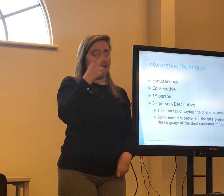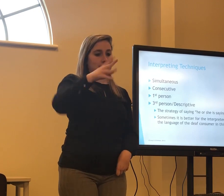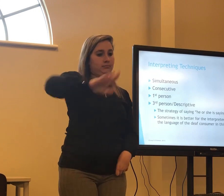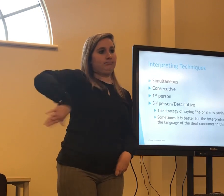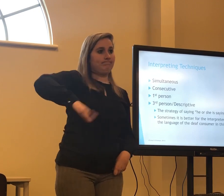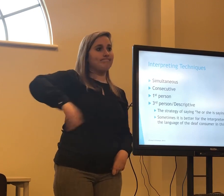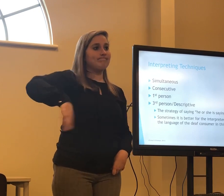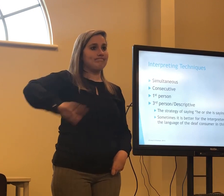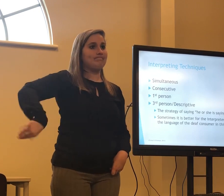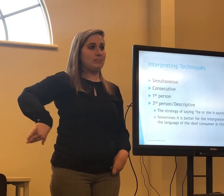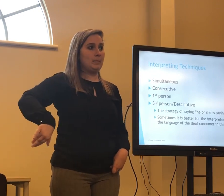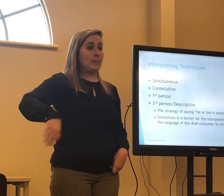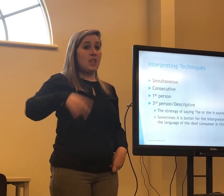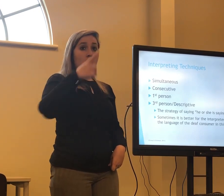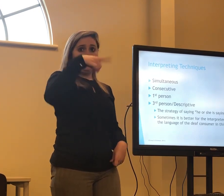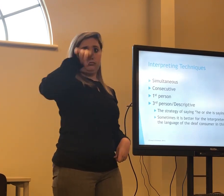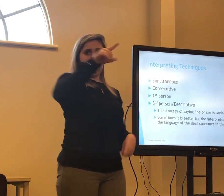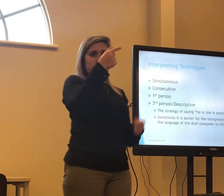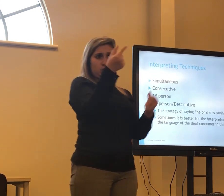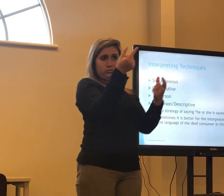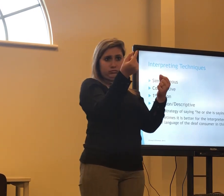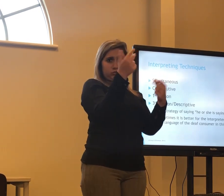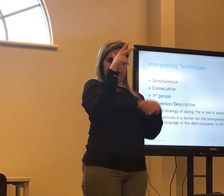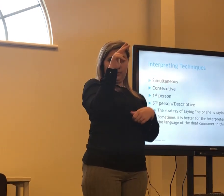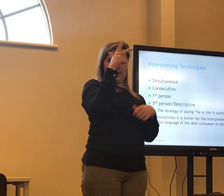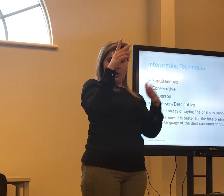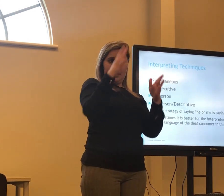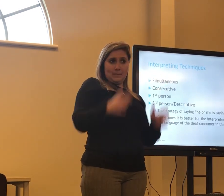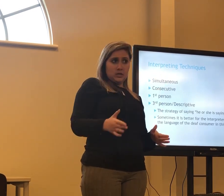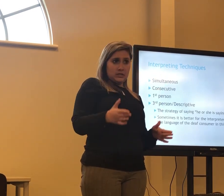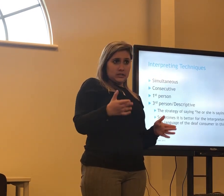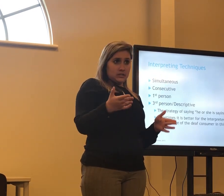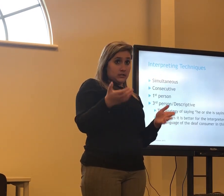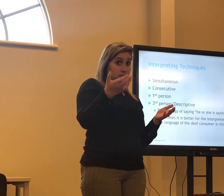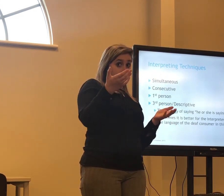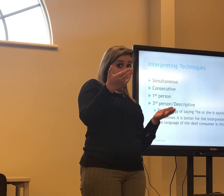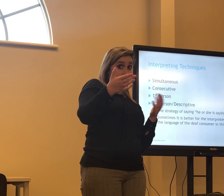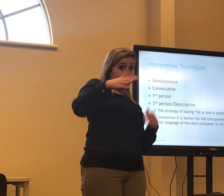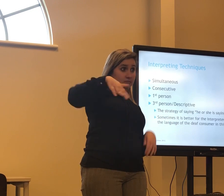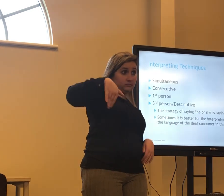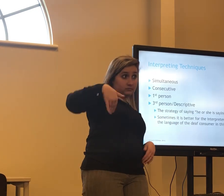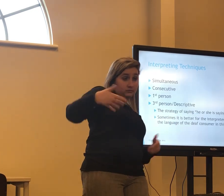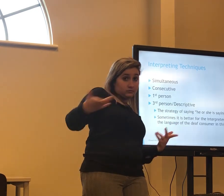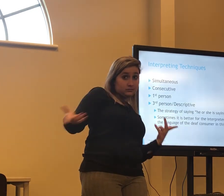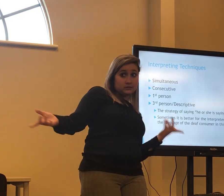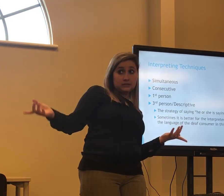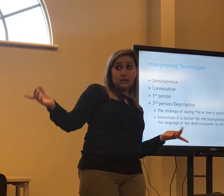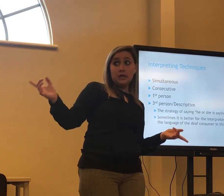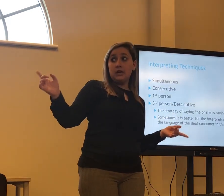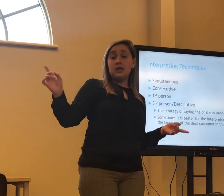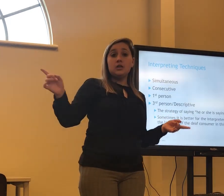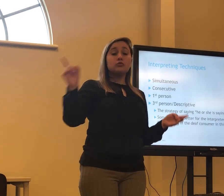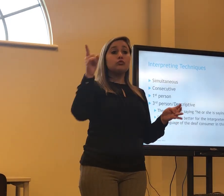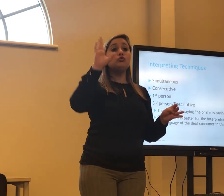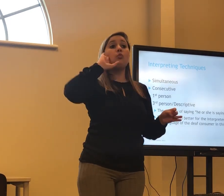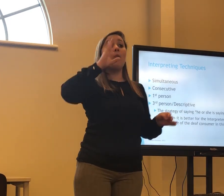third person interpreting before? Maybe, not yet. You'll get there. You will, and you'll love it, or at least